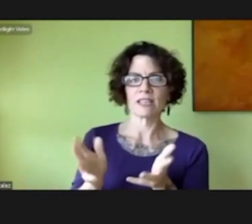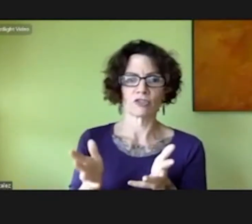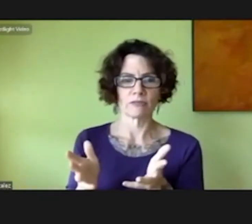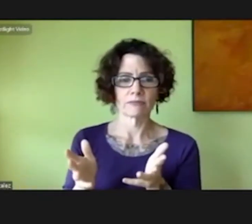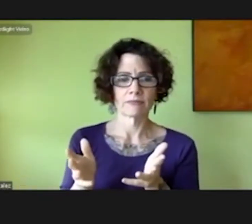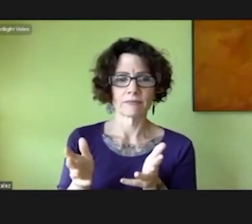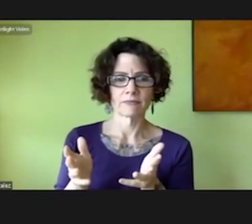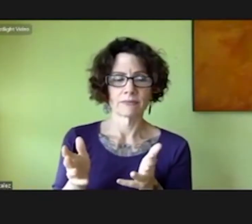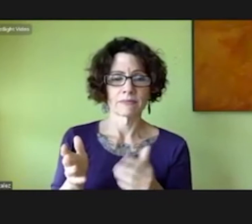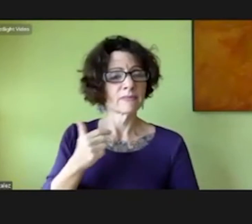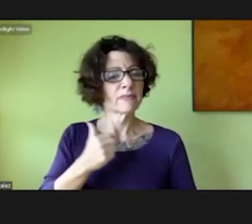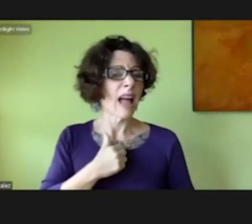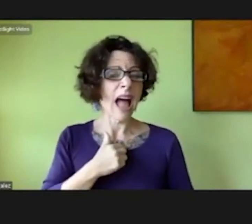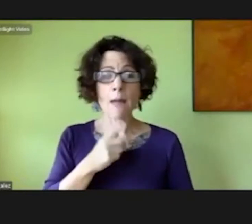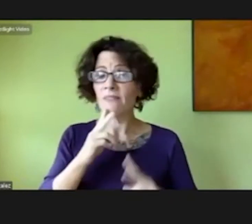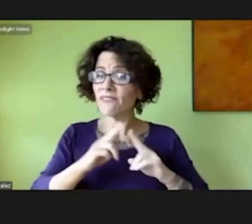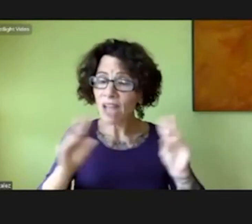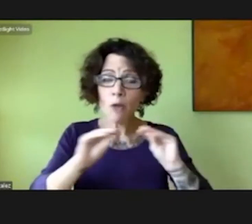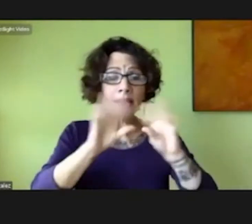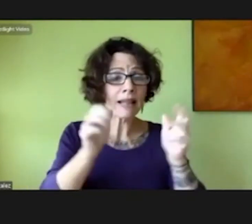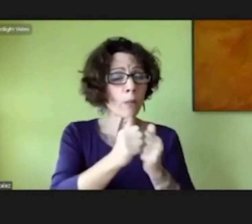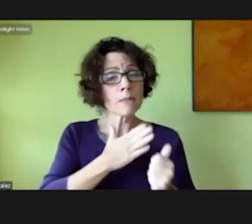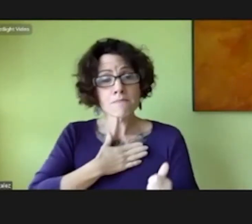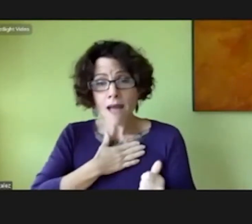But it's so essential